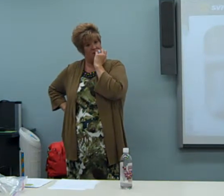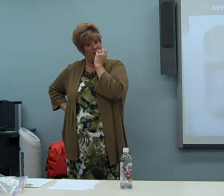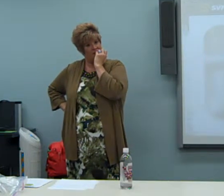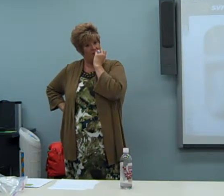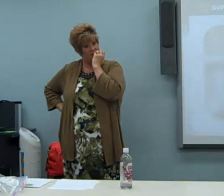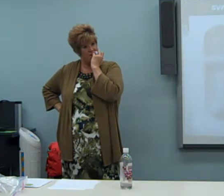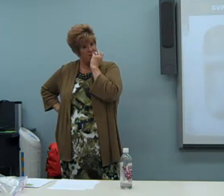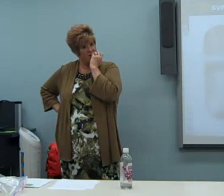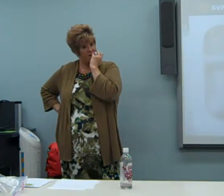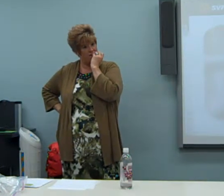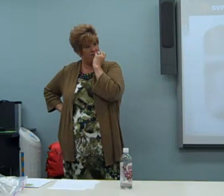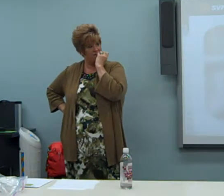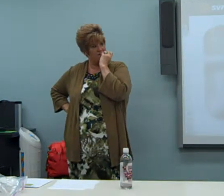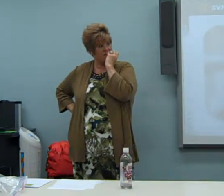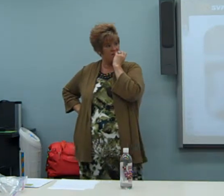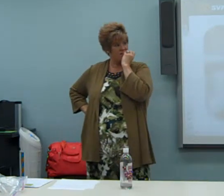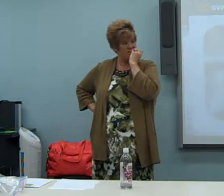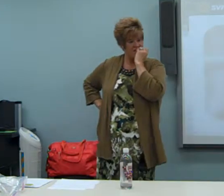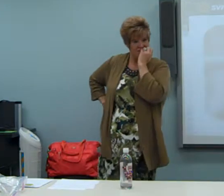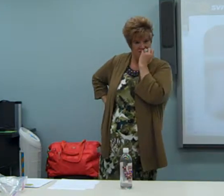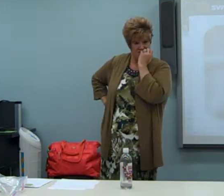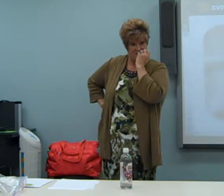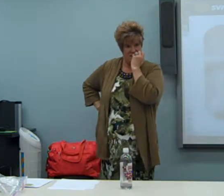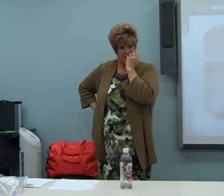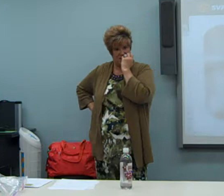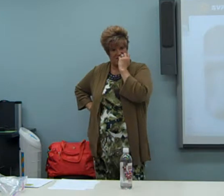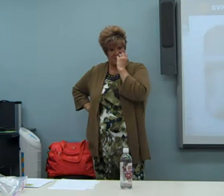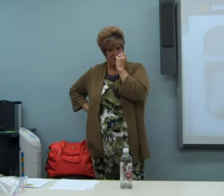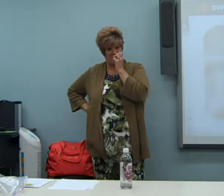for VRS, you can't always know everything that's going to pop up.